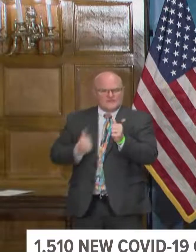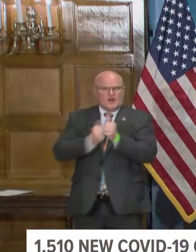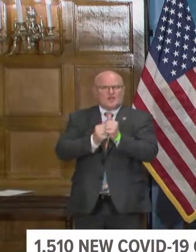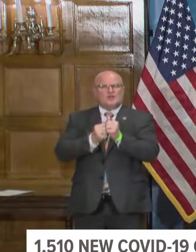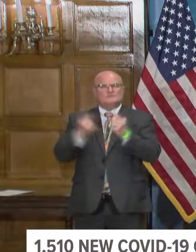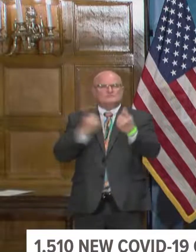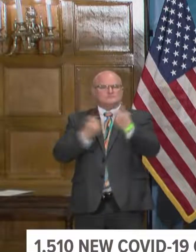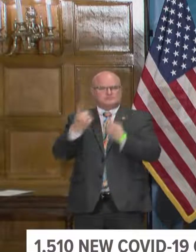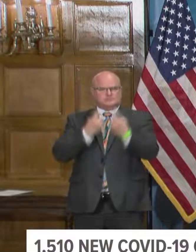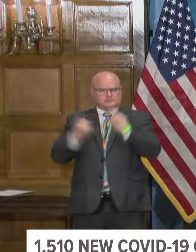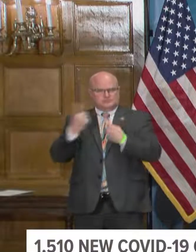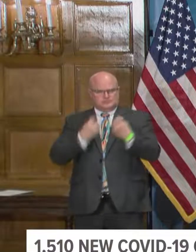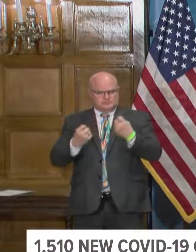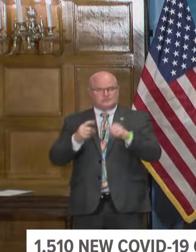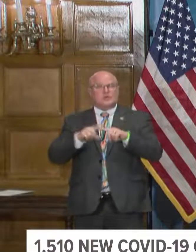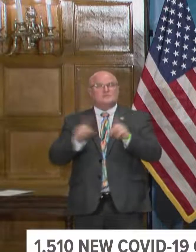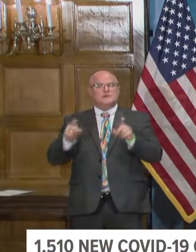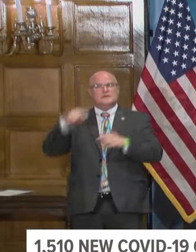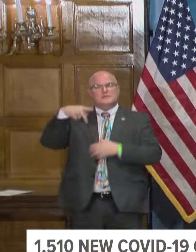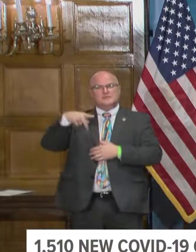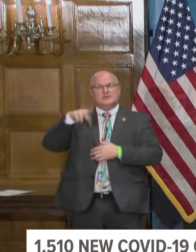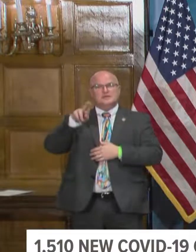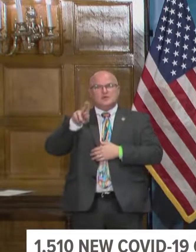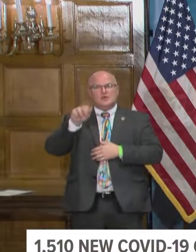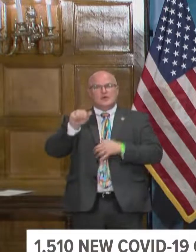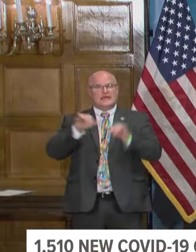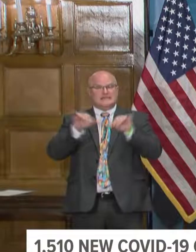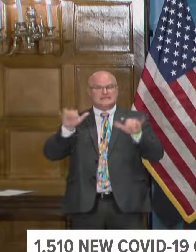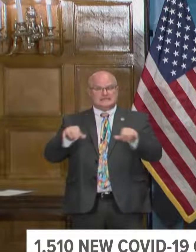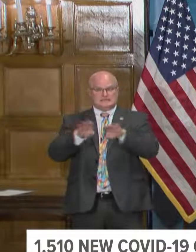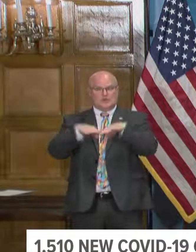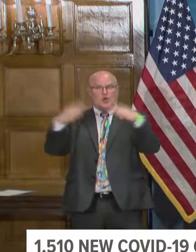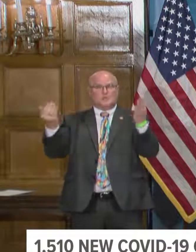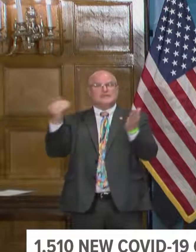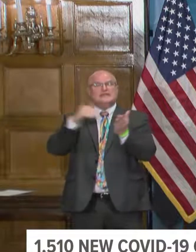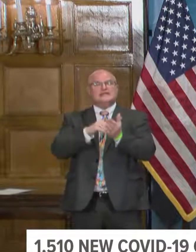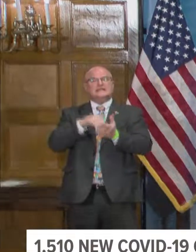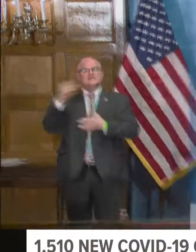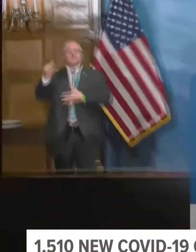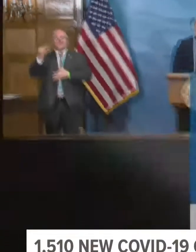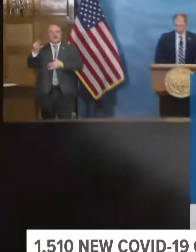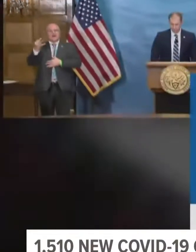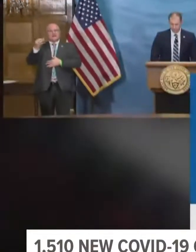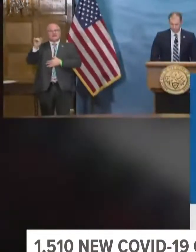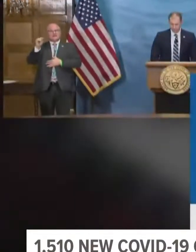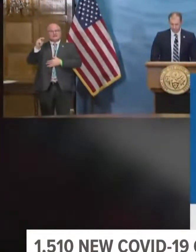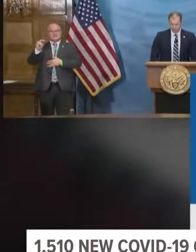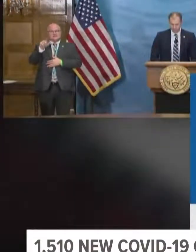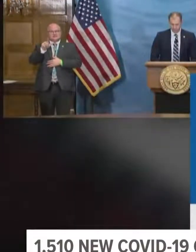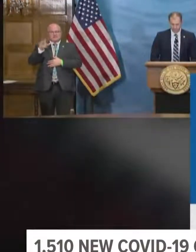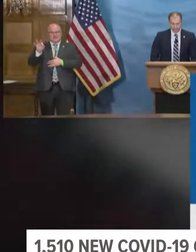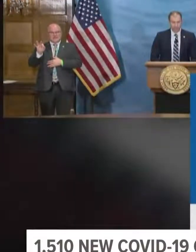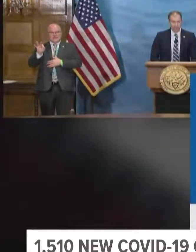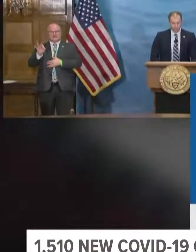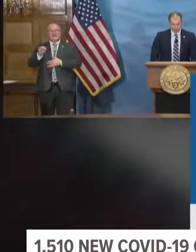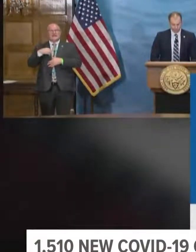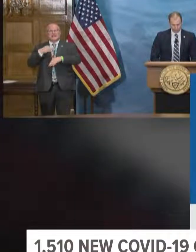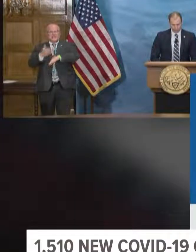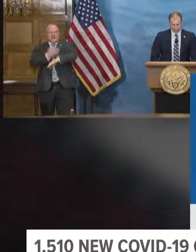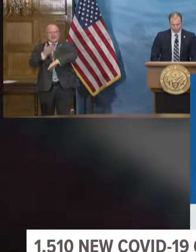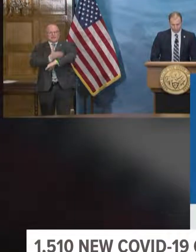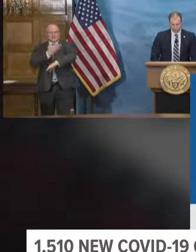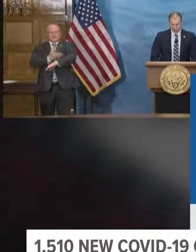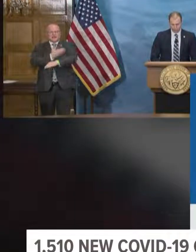to receive. But the PUA system did reopen on Friday, January 29th, after undergoing updates to reflect the new